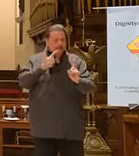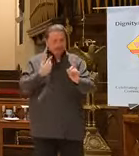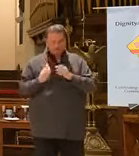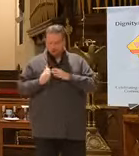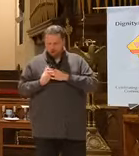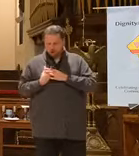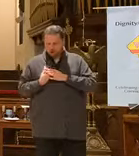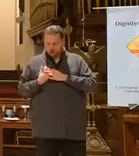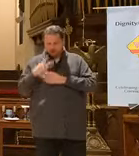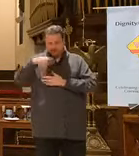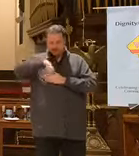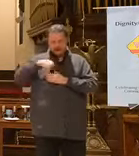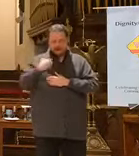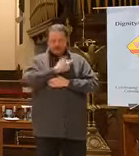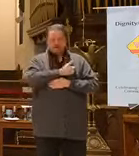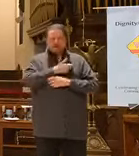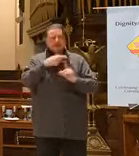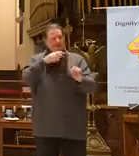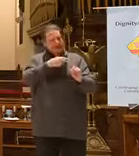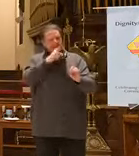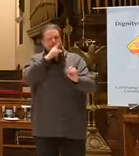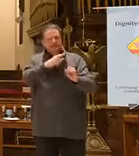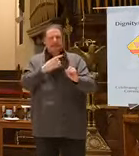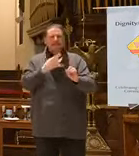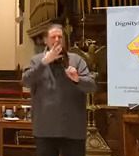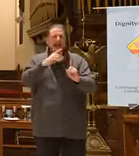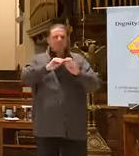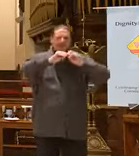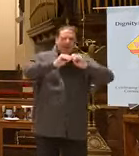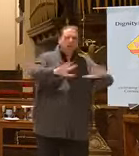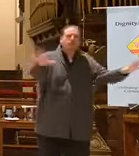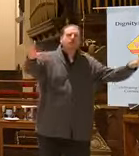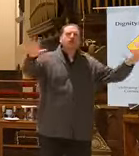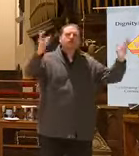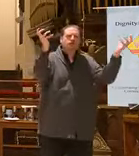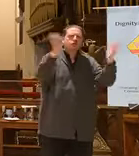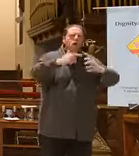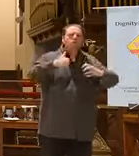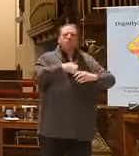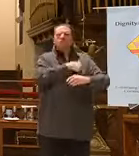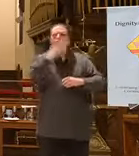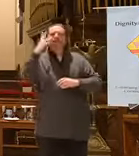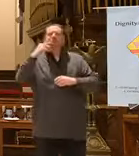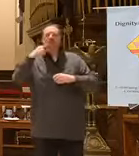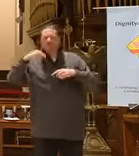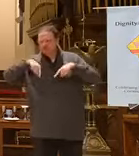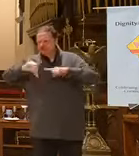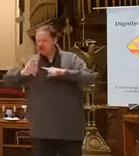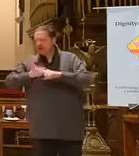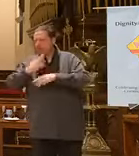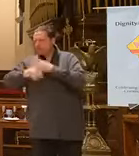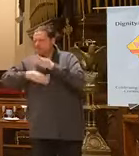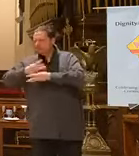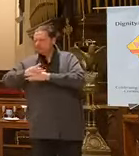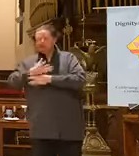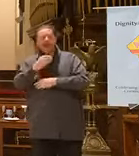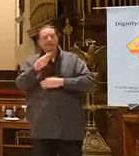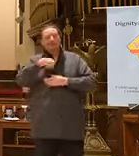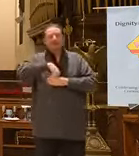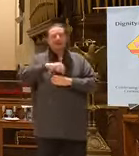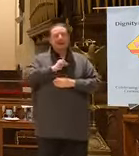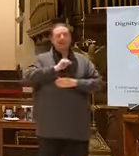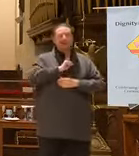us. He is the light that illuminates the darkness we experience in the world and even in